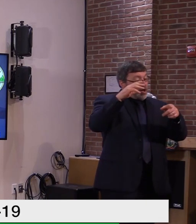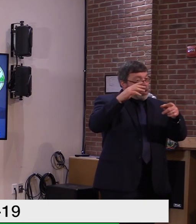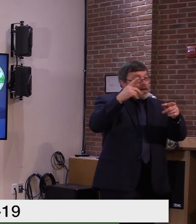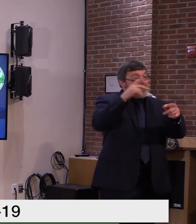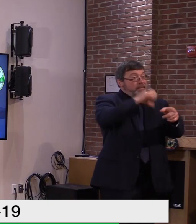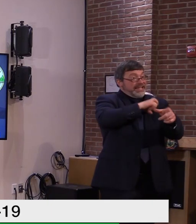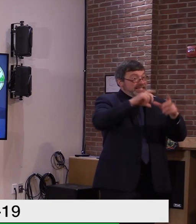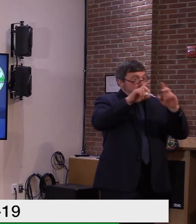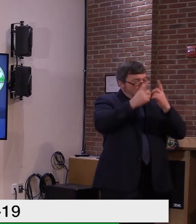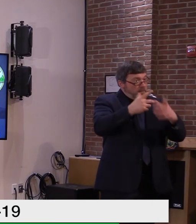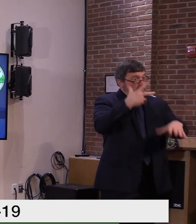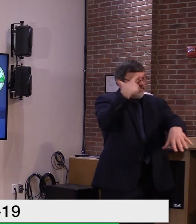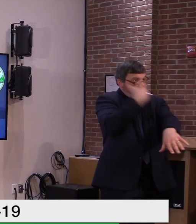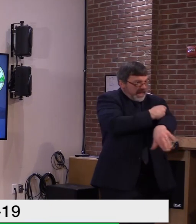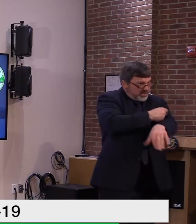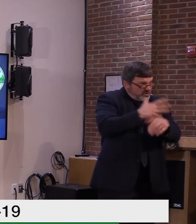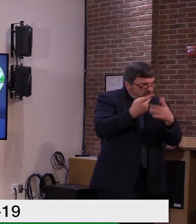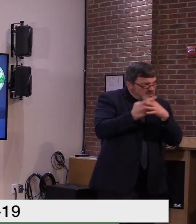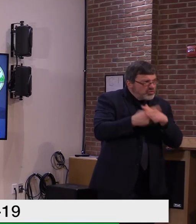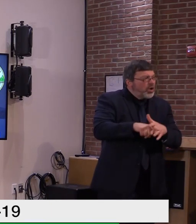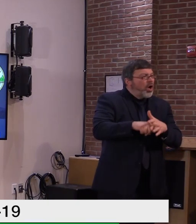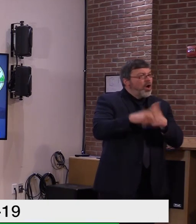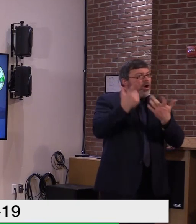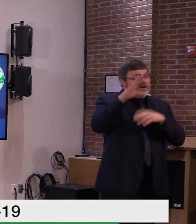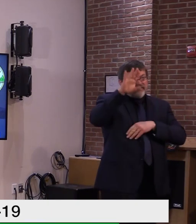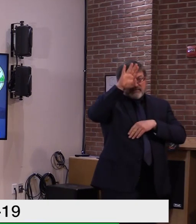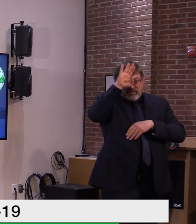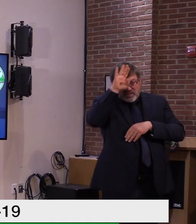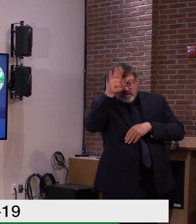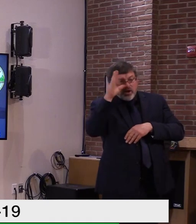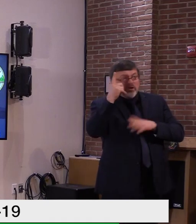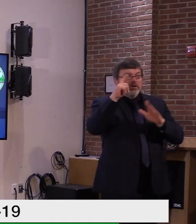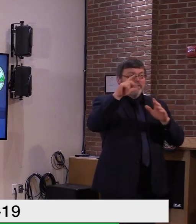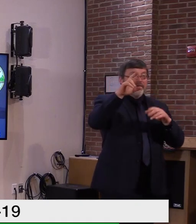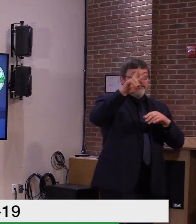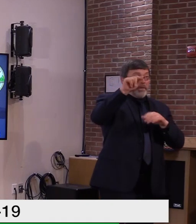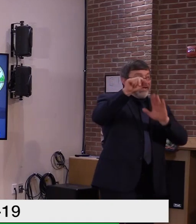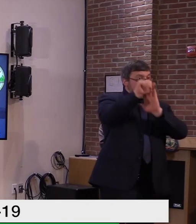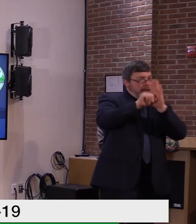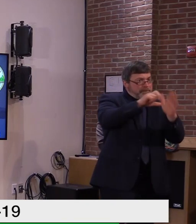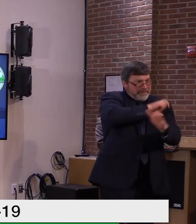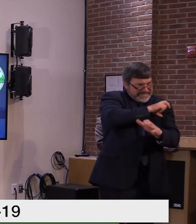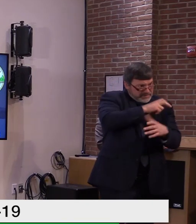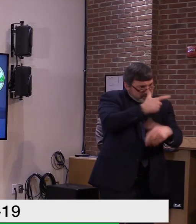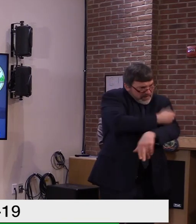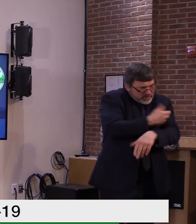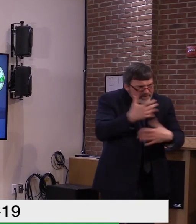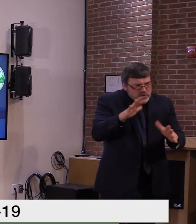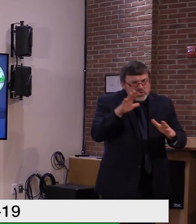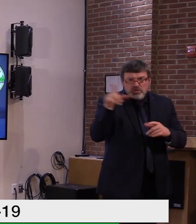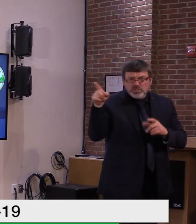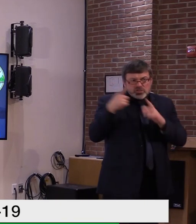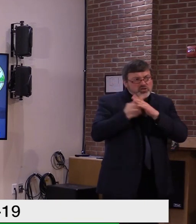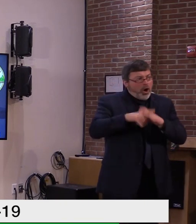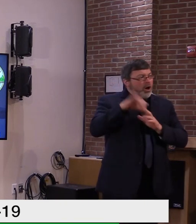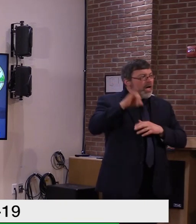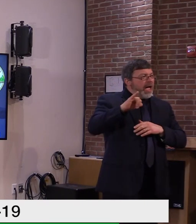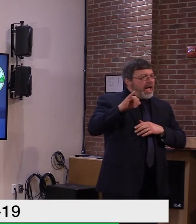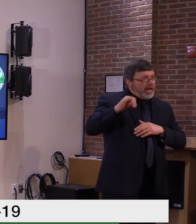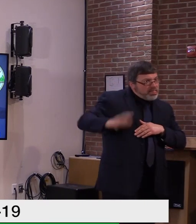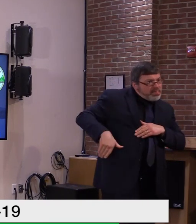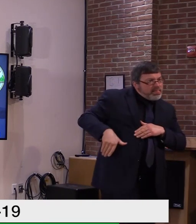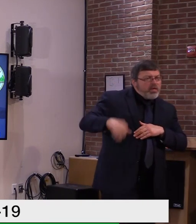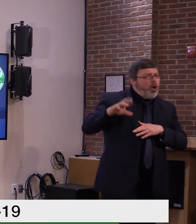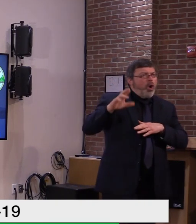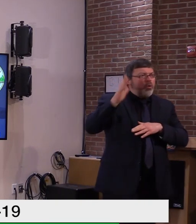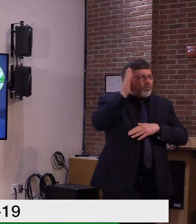where do Vermont fire departments stand in line, since they're often called upon to respond to emergencies or to assist rescue